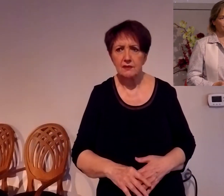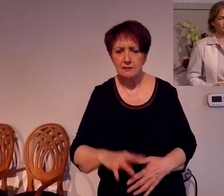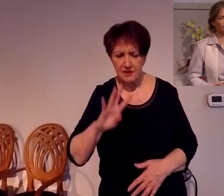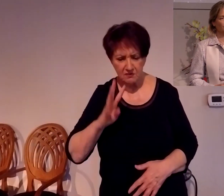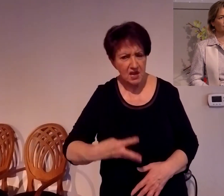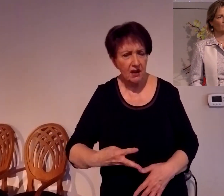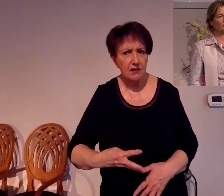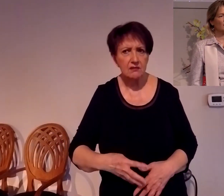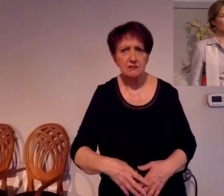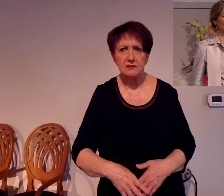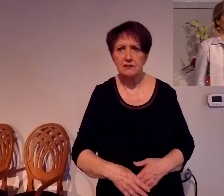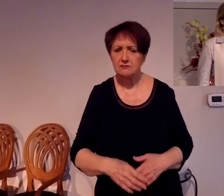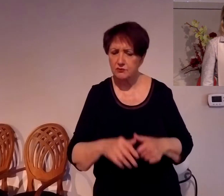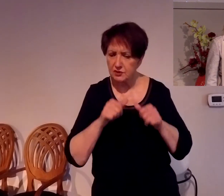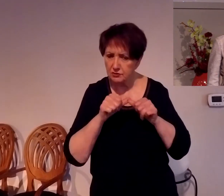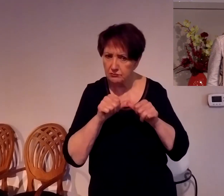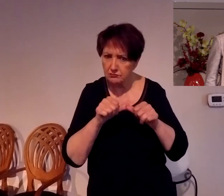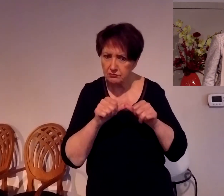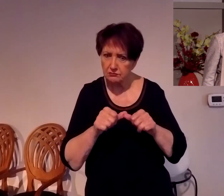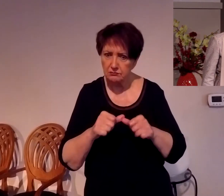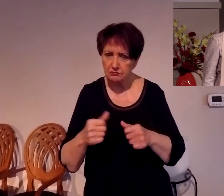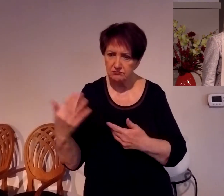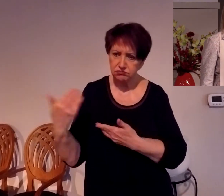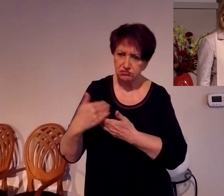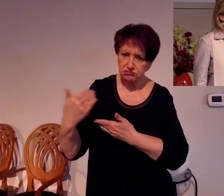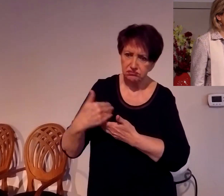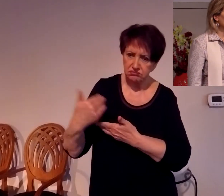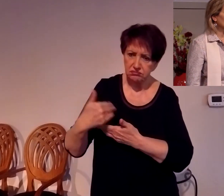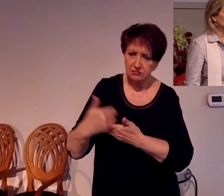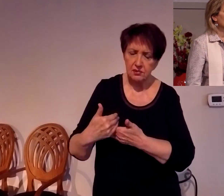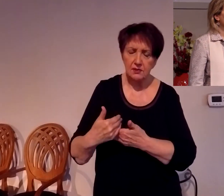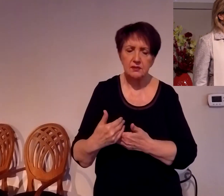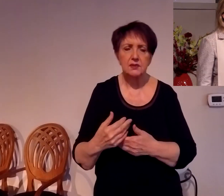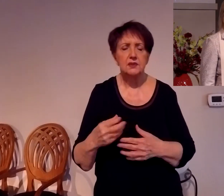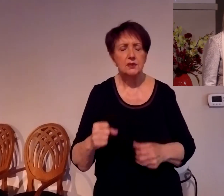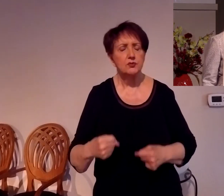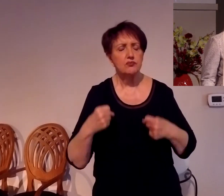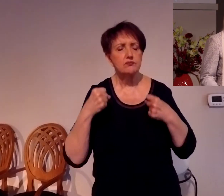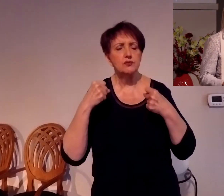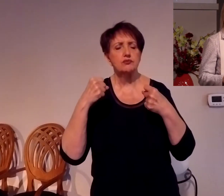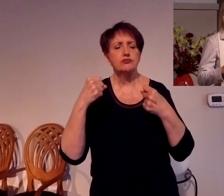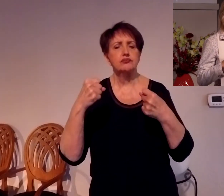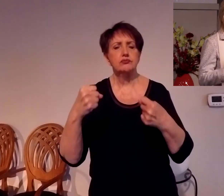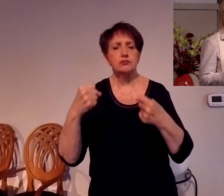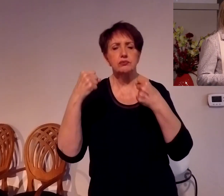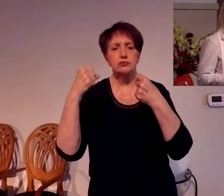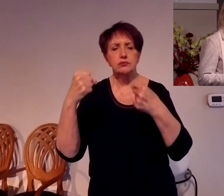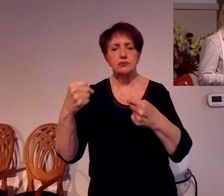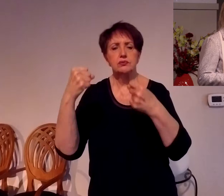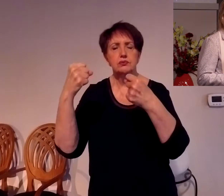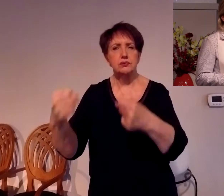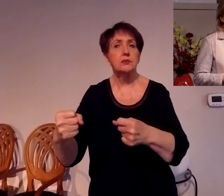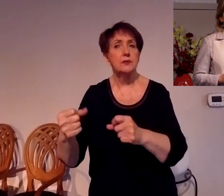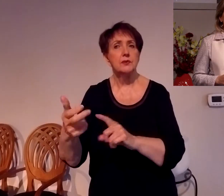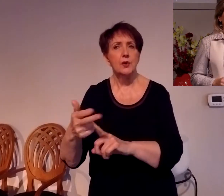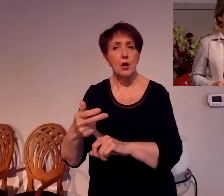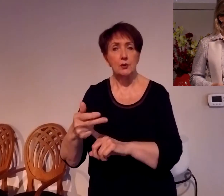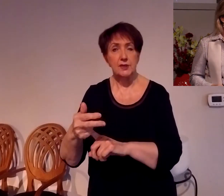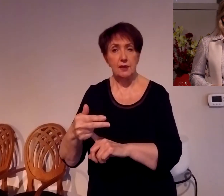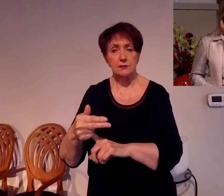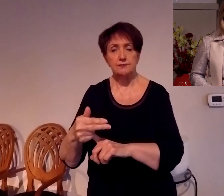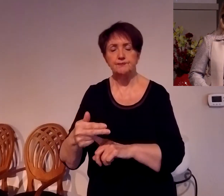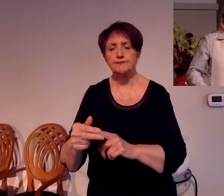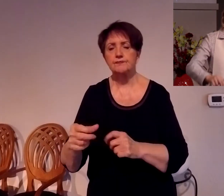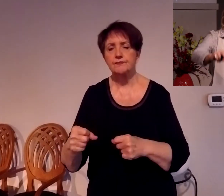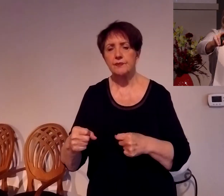persisting. Now, a few minutes down the road, I was traveling to a hotel, and it